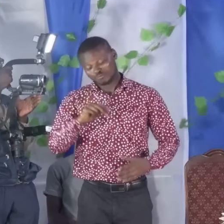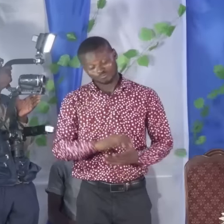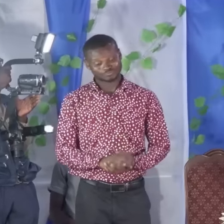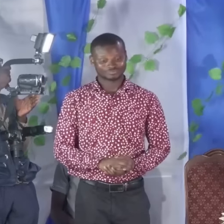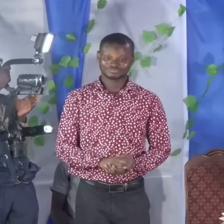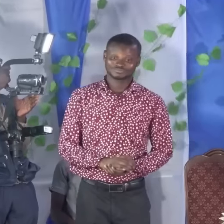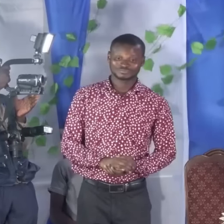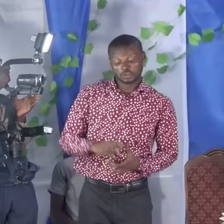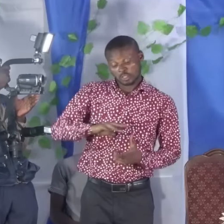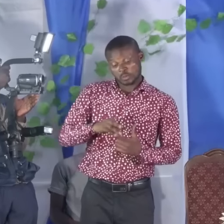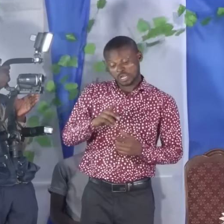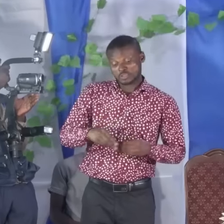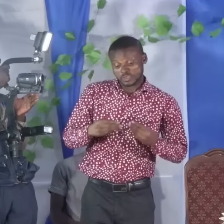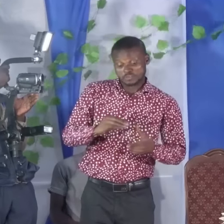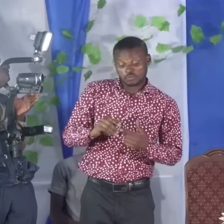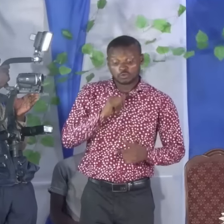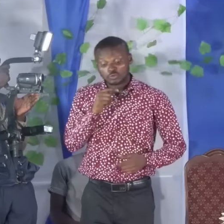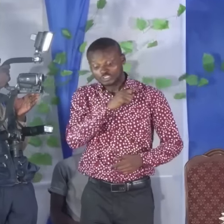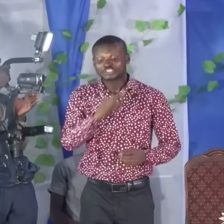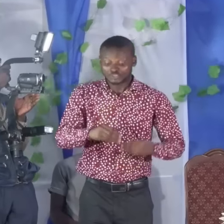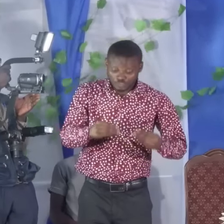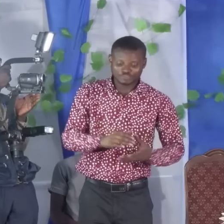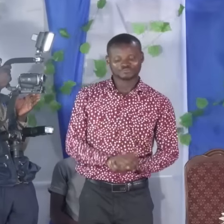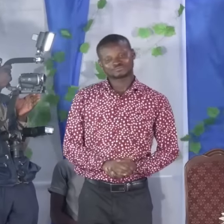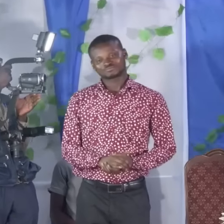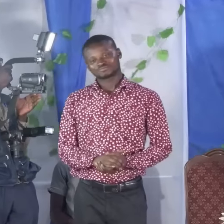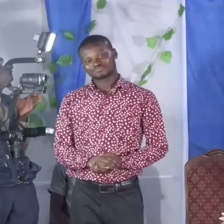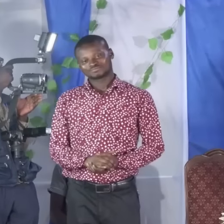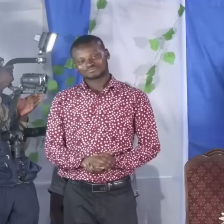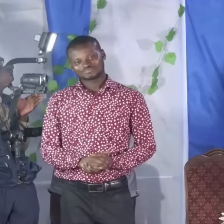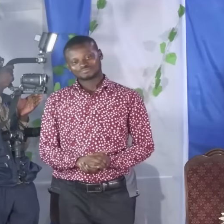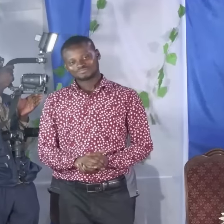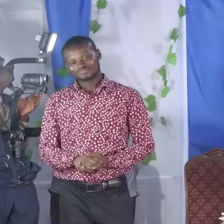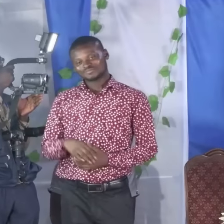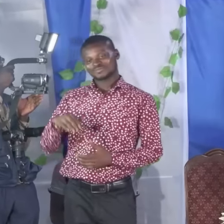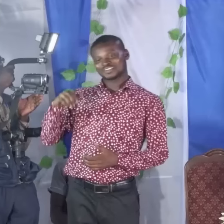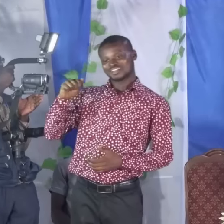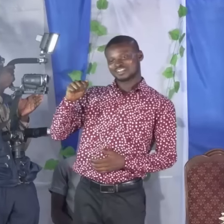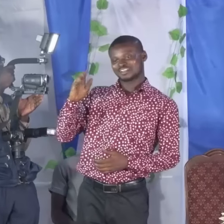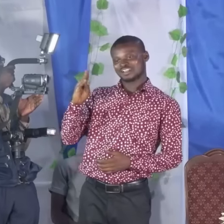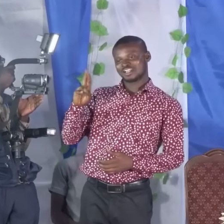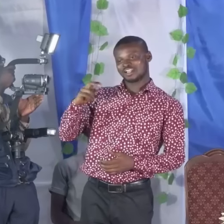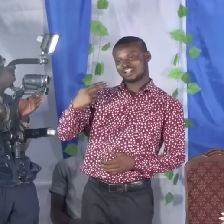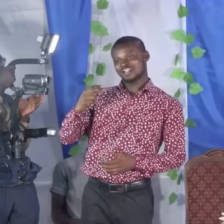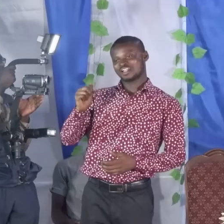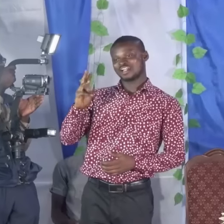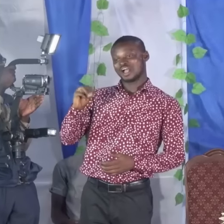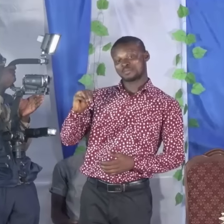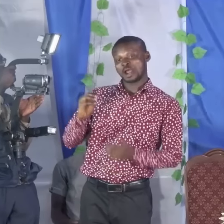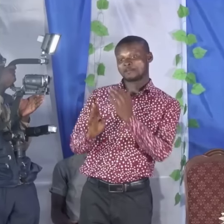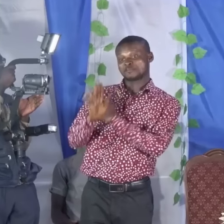Abraham to one million go park catch and say, "Few fear, few abusium, not called assassia, may better or no